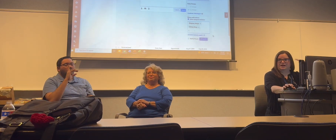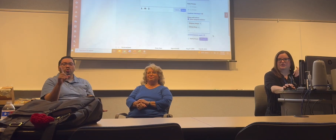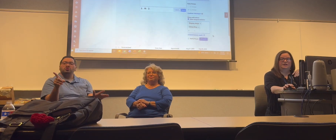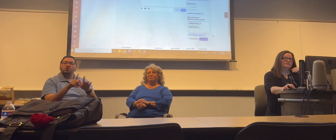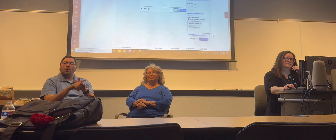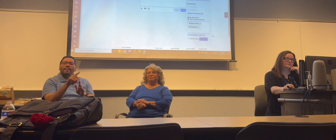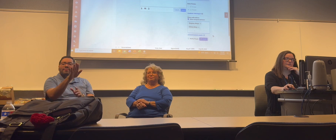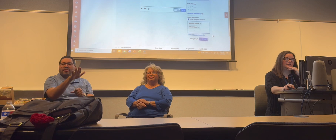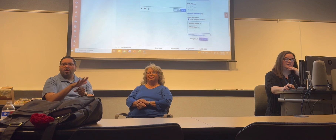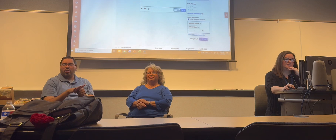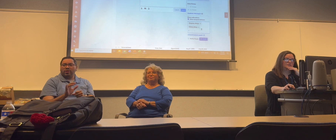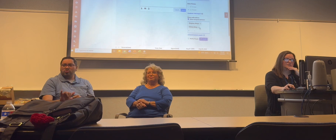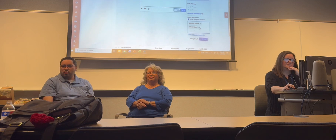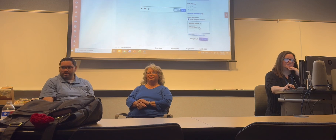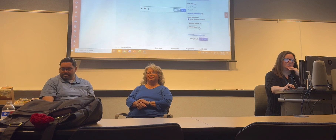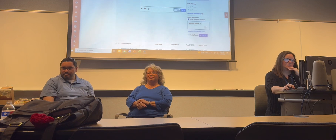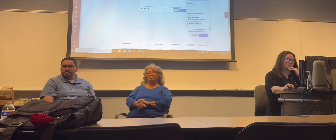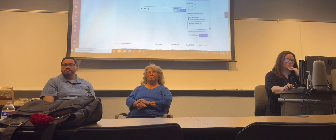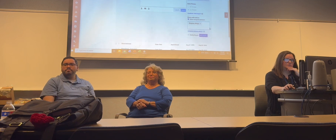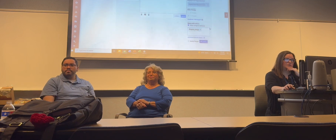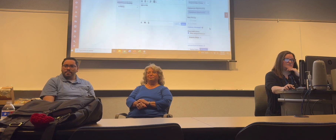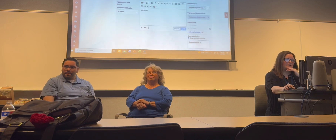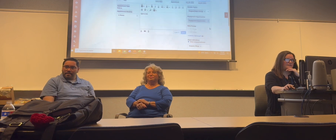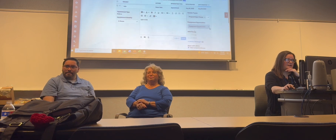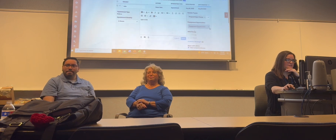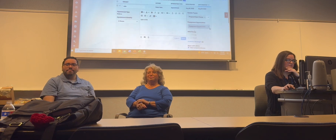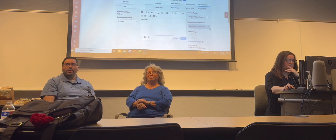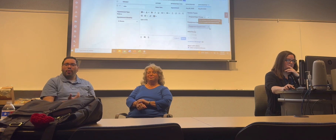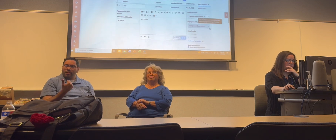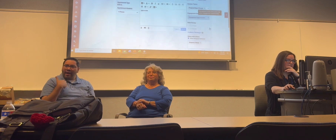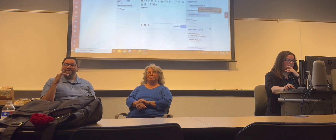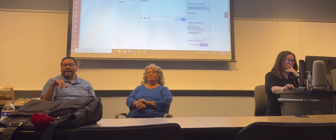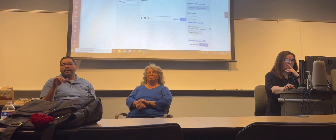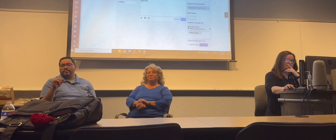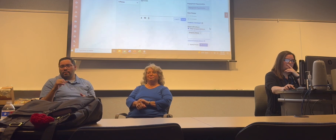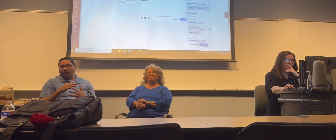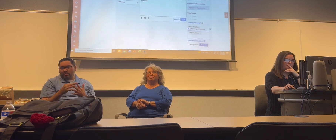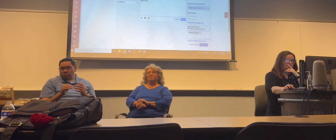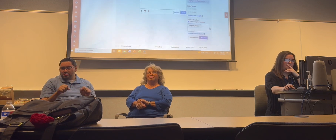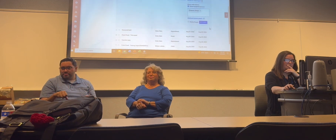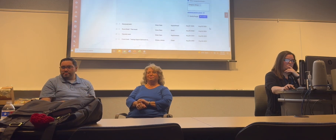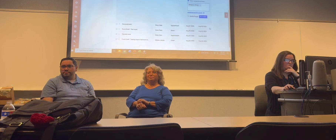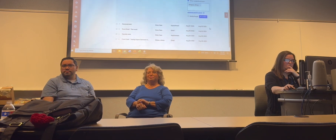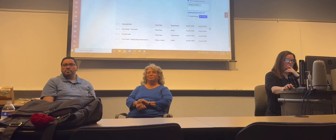their area. So, you also have that.